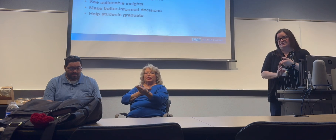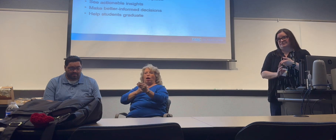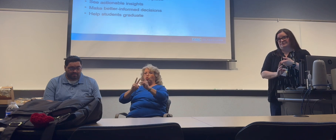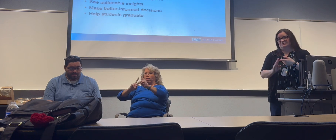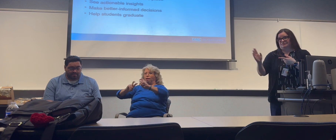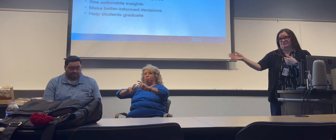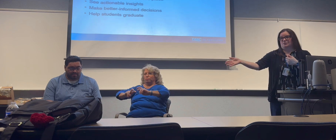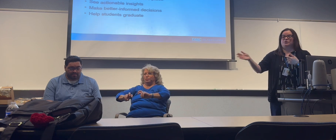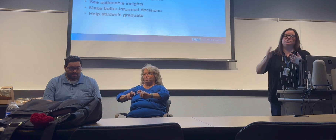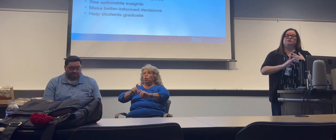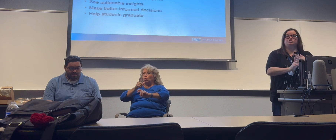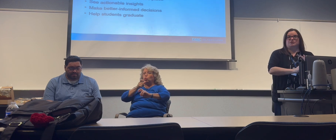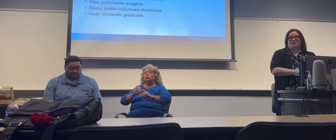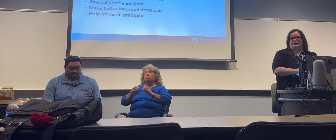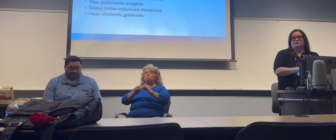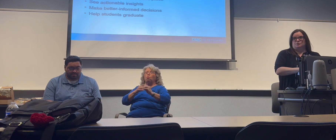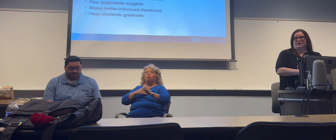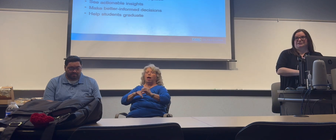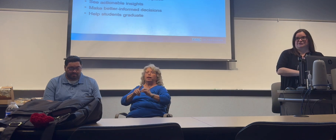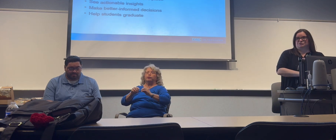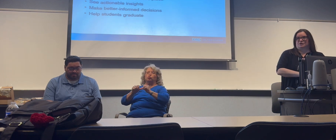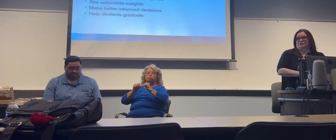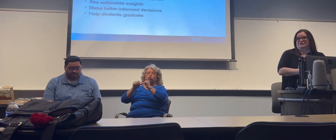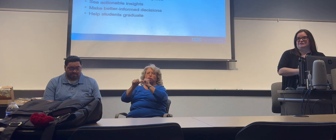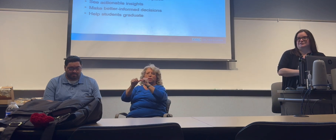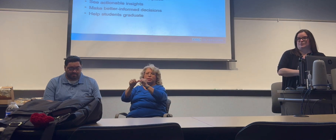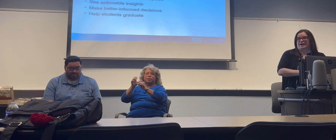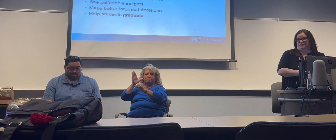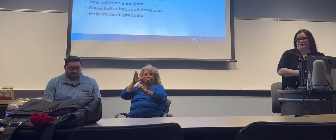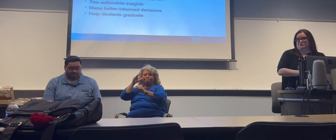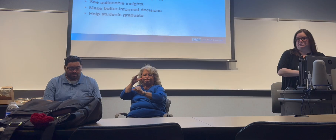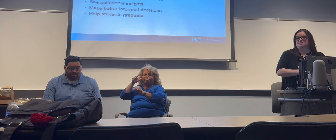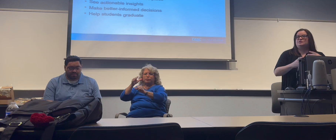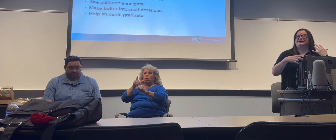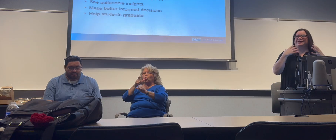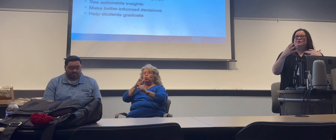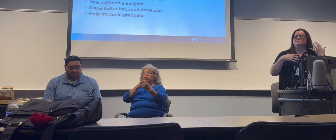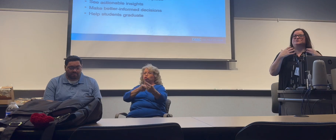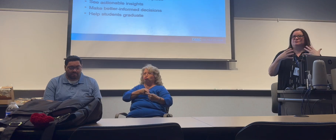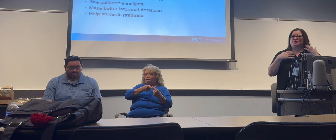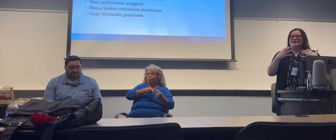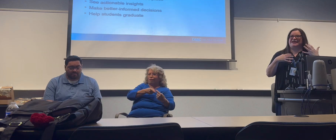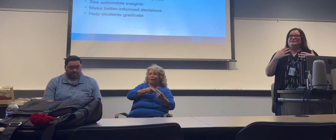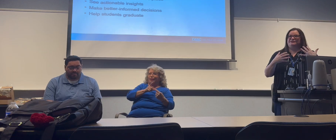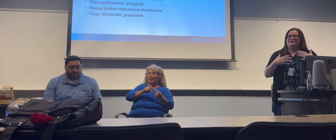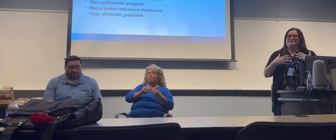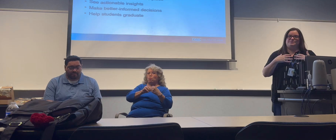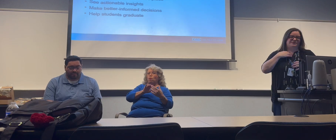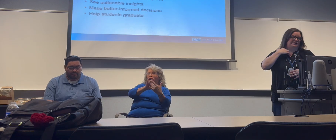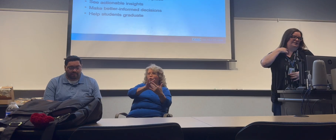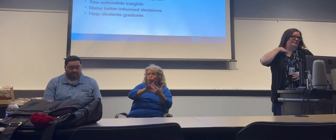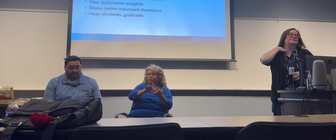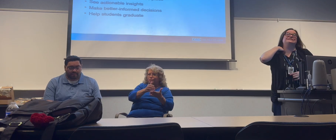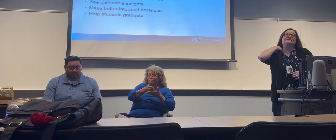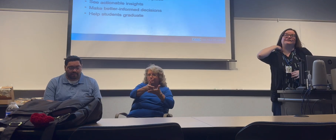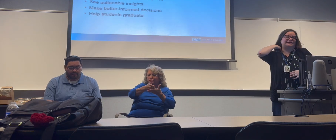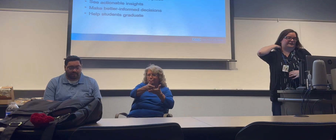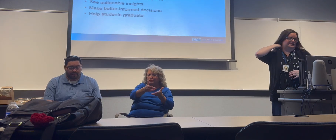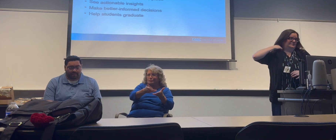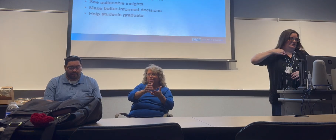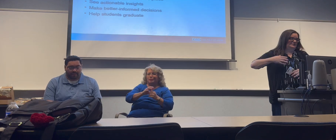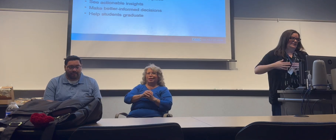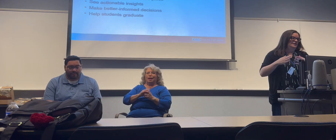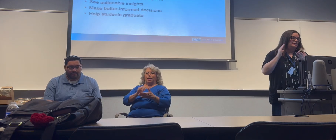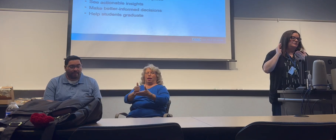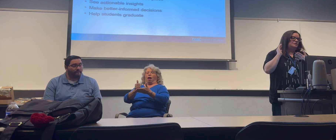persist or who's struggling, who's more likely to struggle and needs some outreach. So it helps with that analytics, that predictive